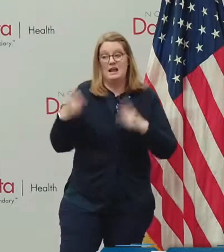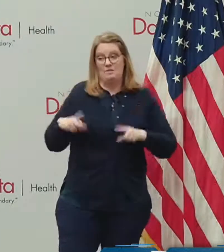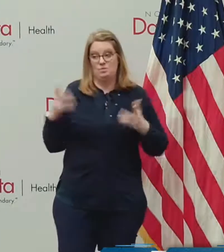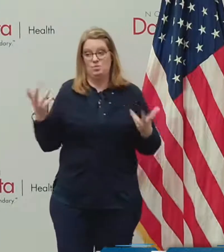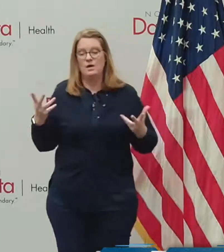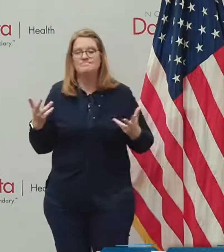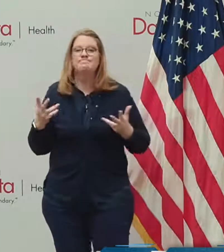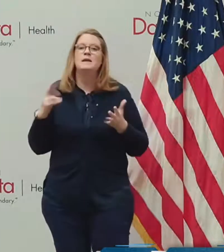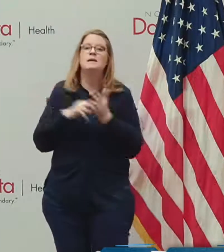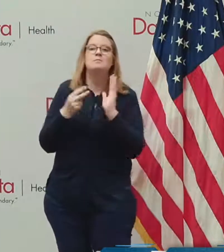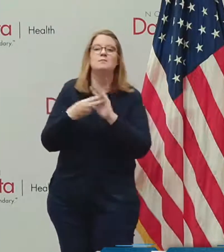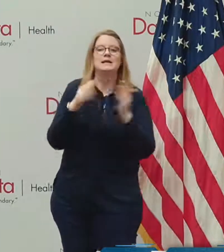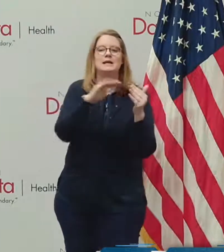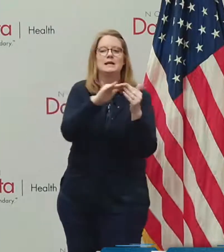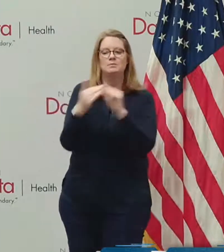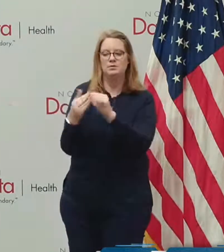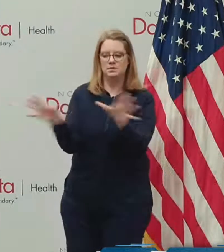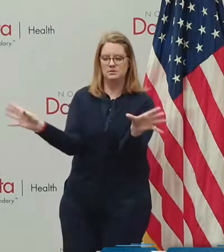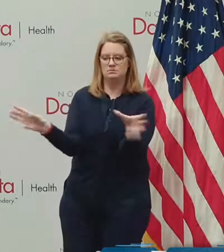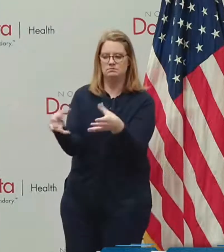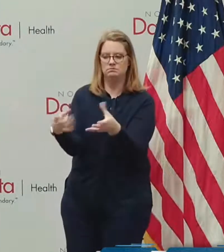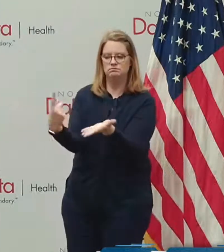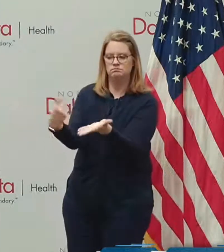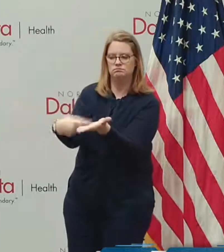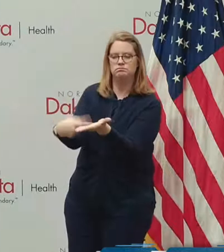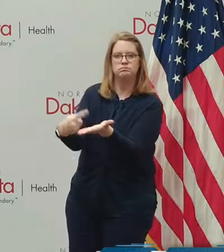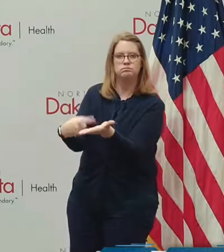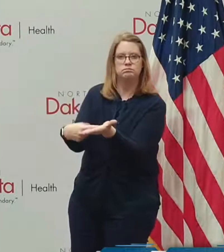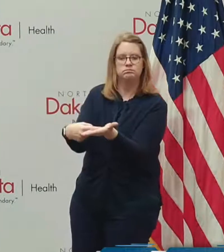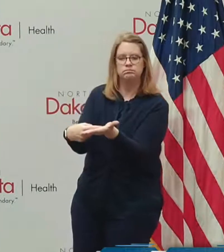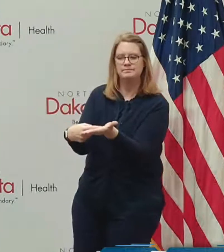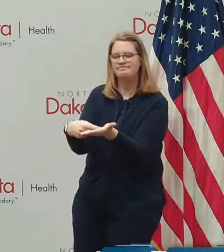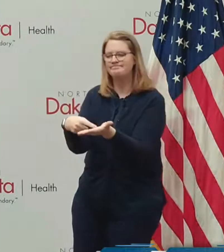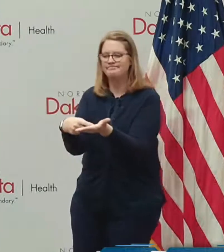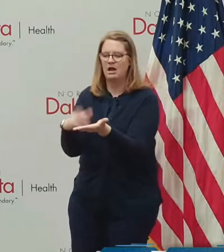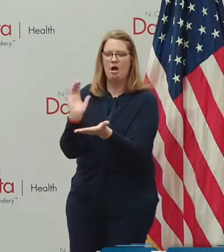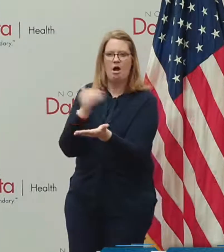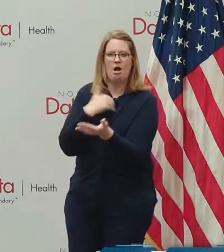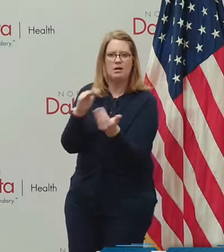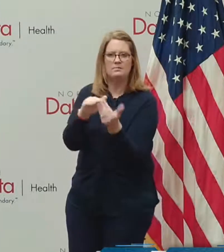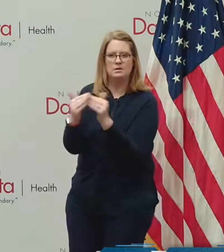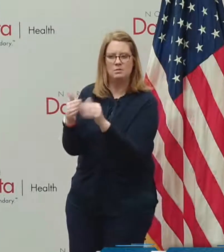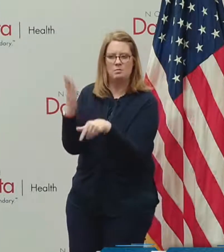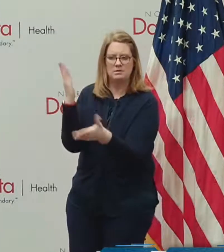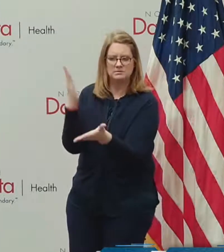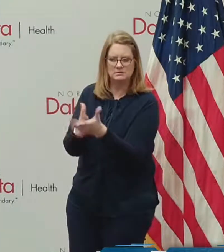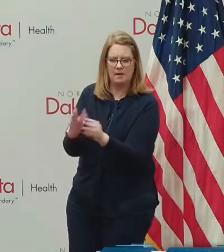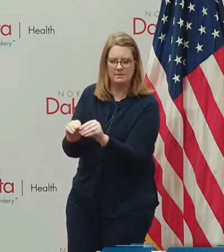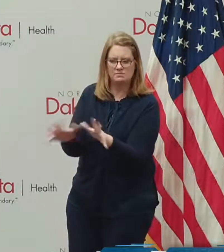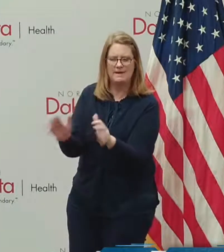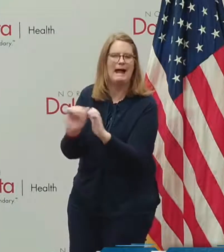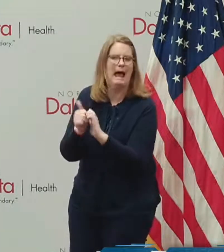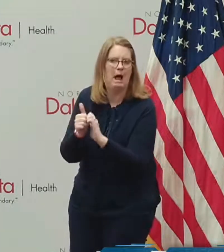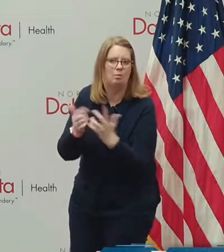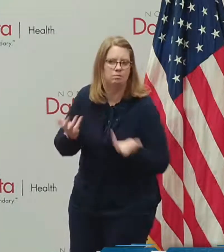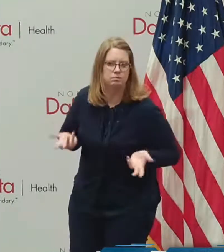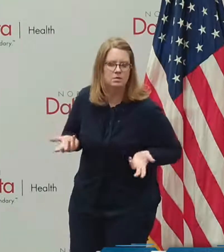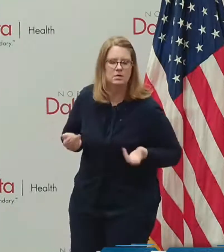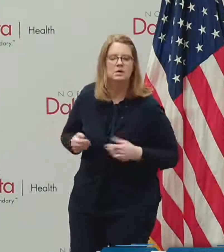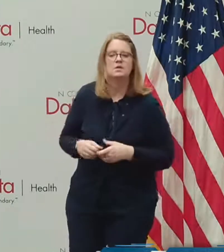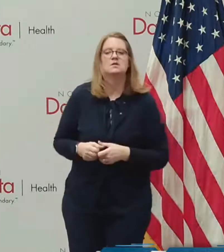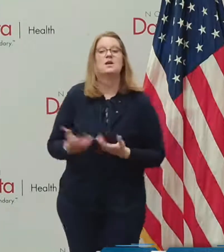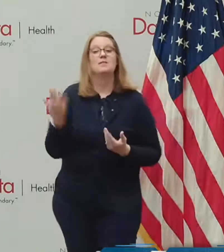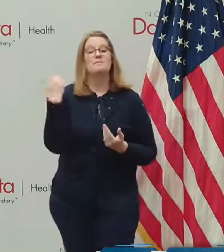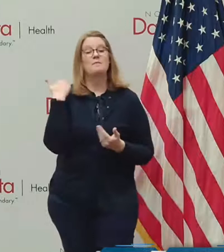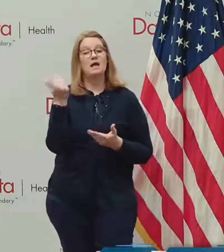together and making decisions about what they want to do to stop the spread in their communities. The past several